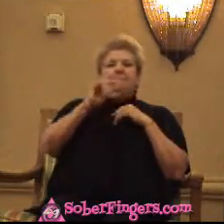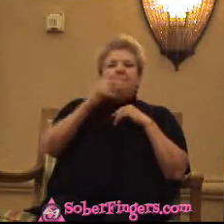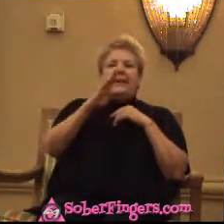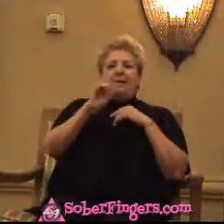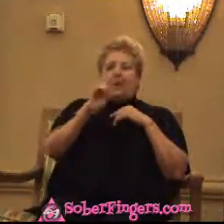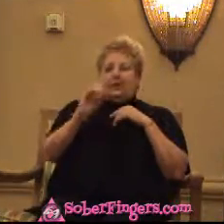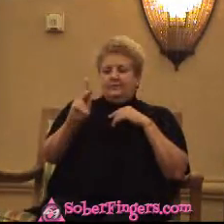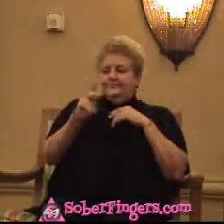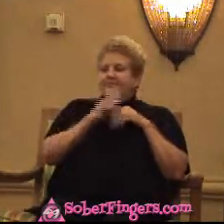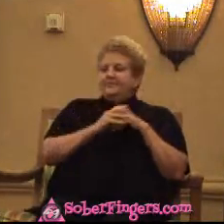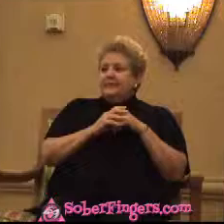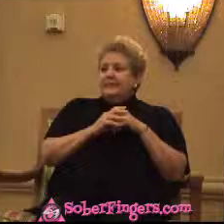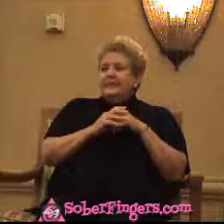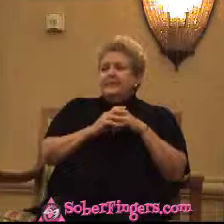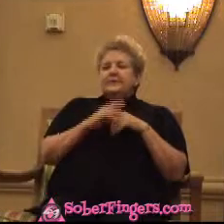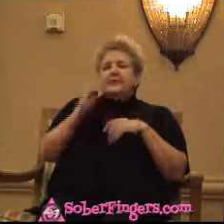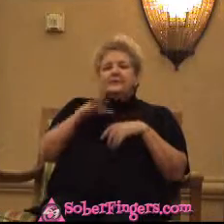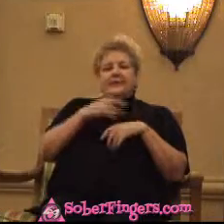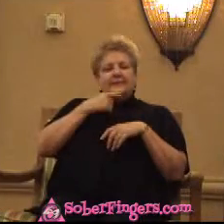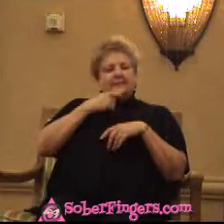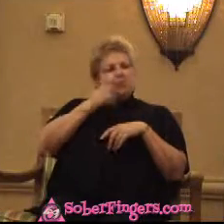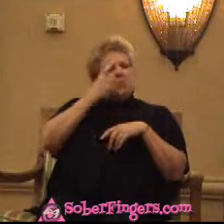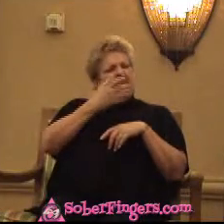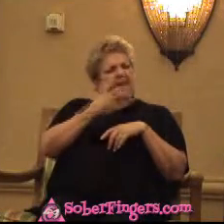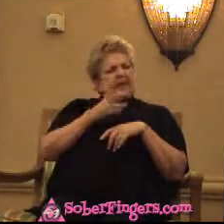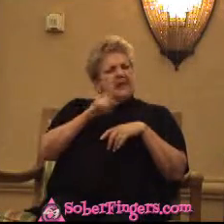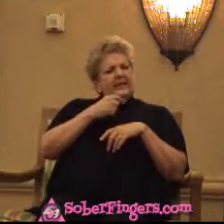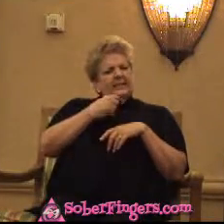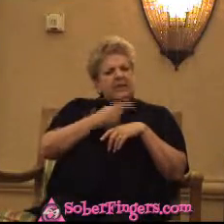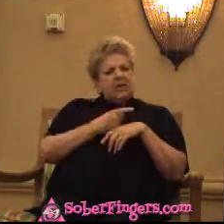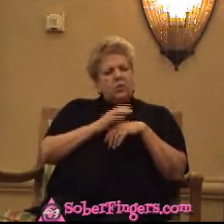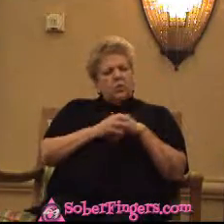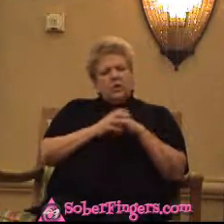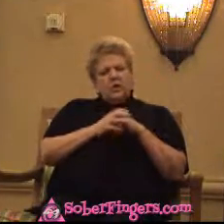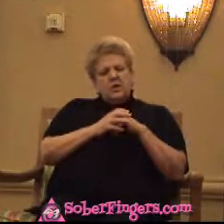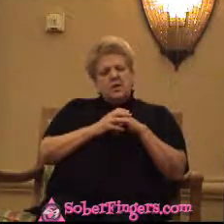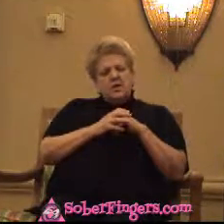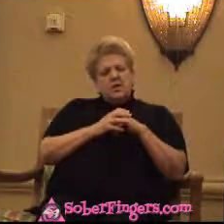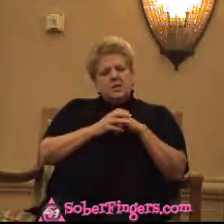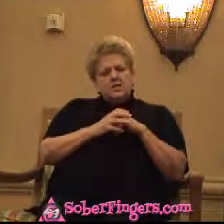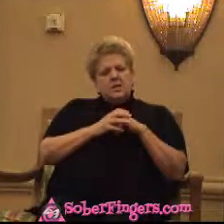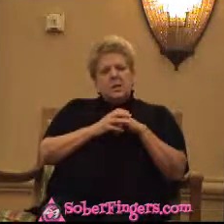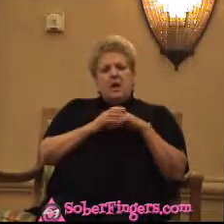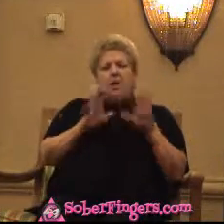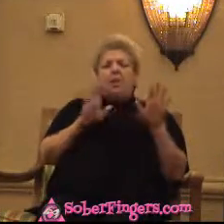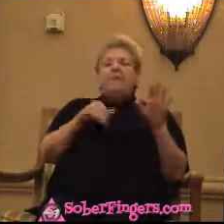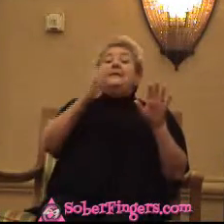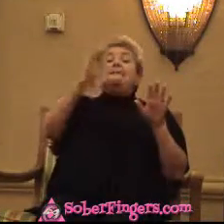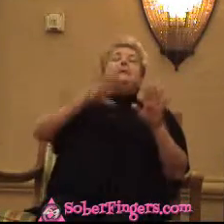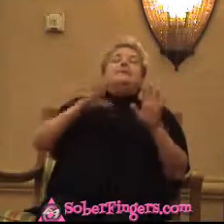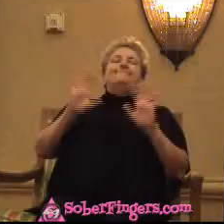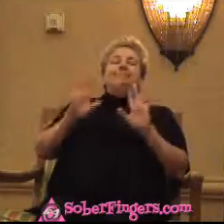need to say, and I forget about saying this a lot, but I want to say this. Bill Reeder was a great member of Alcoholics